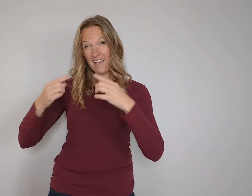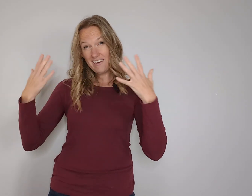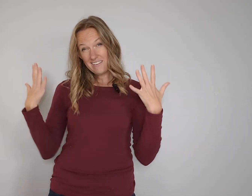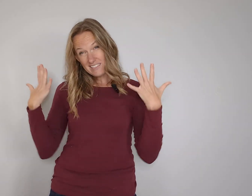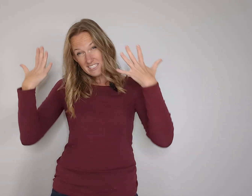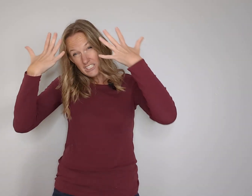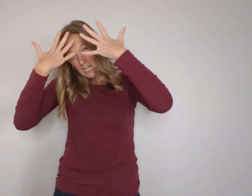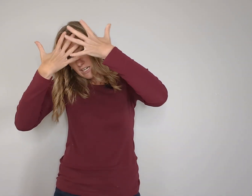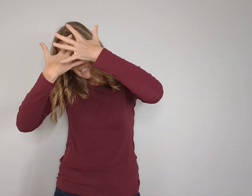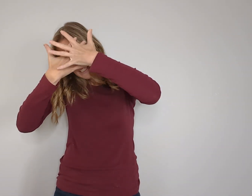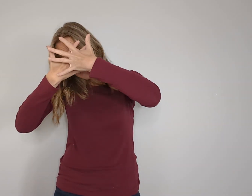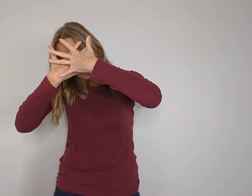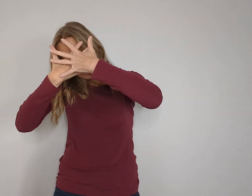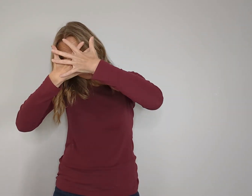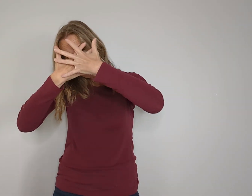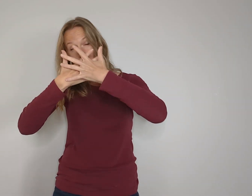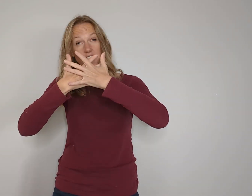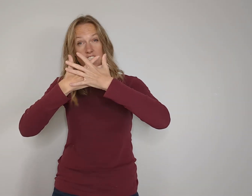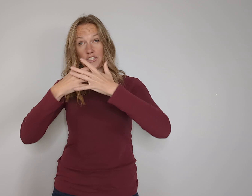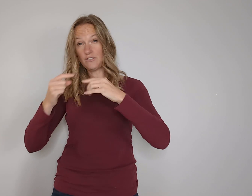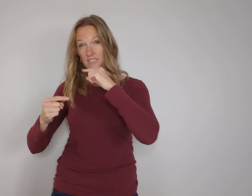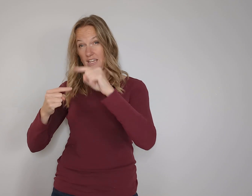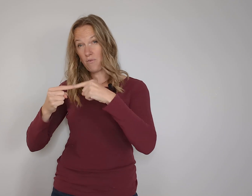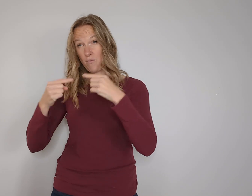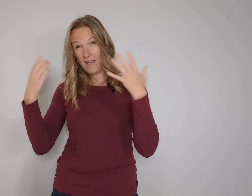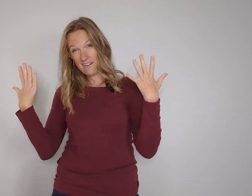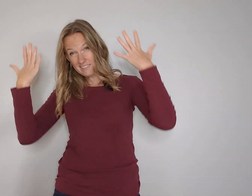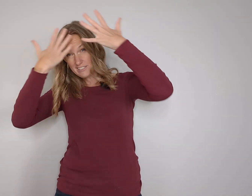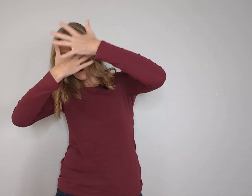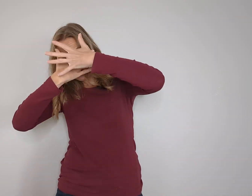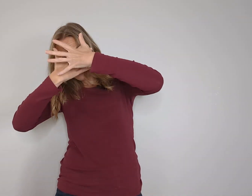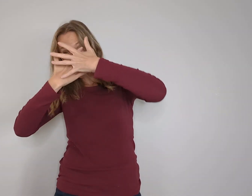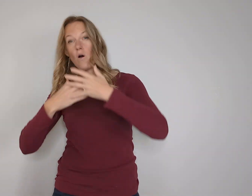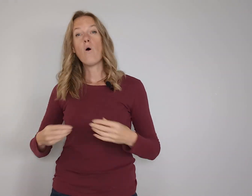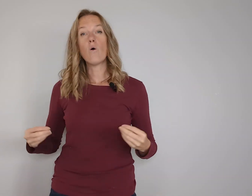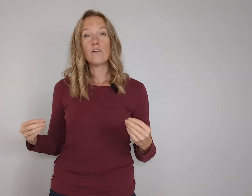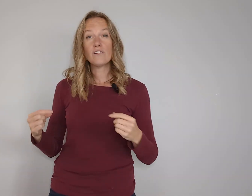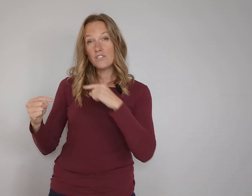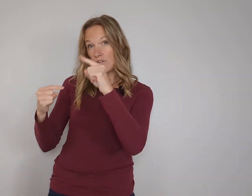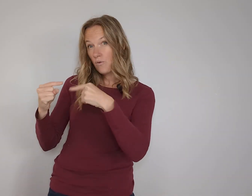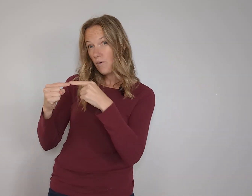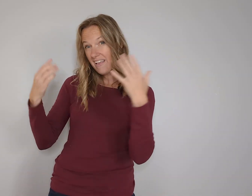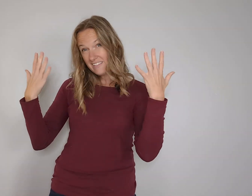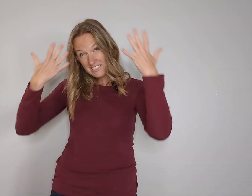When the darkness, so you can just say when it's dark, or you can do when the